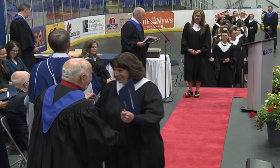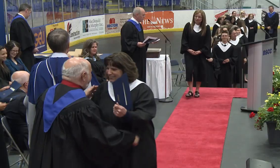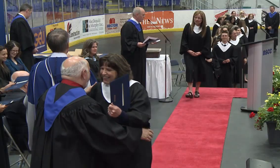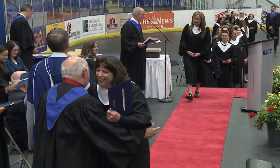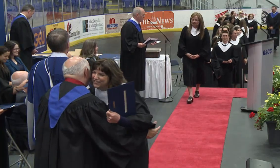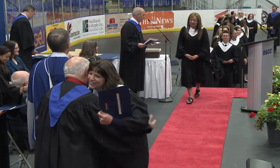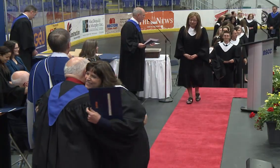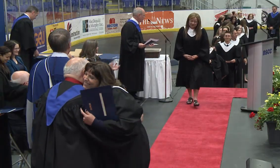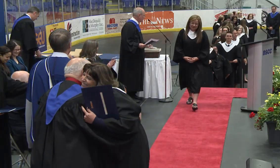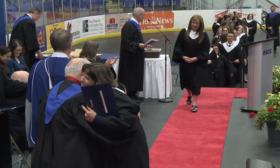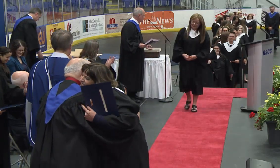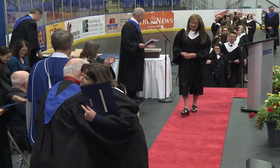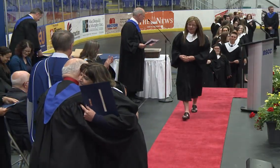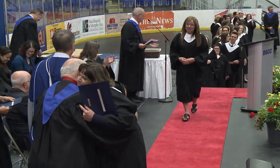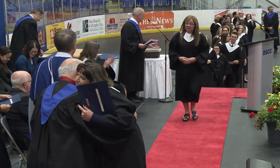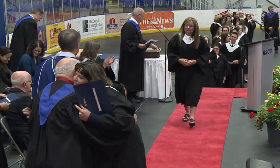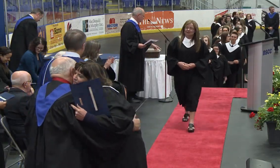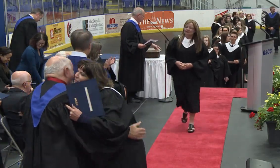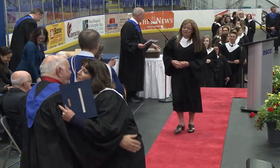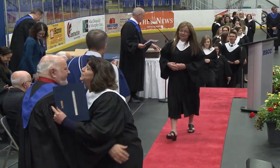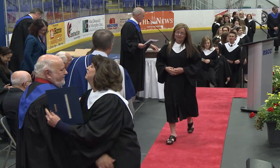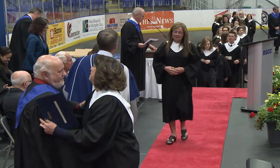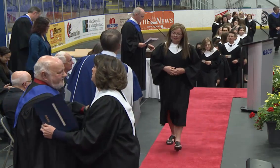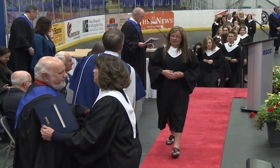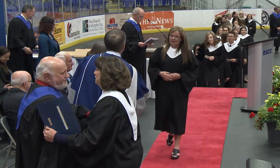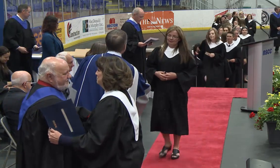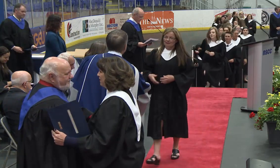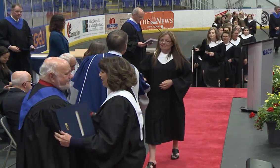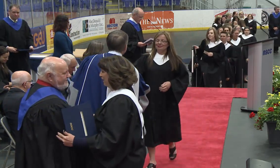Michelle Walsh with honors.